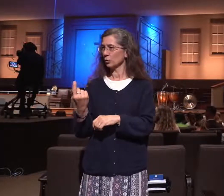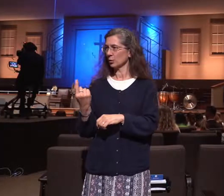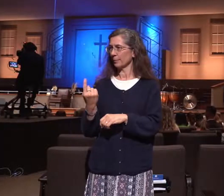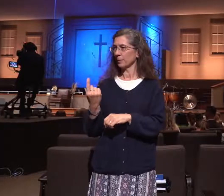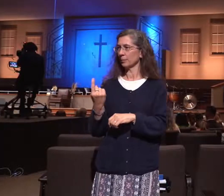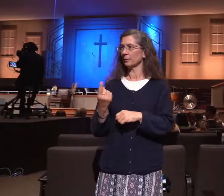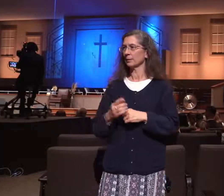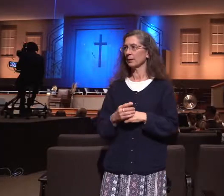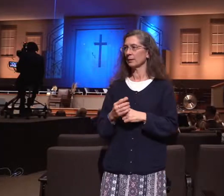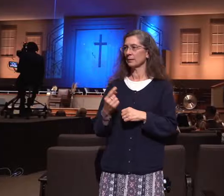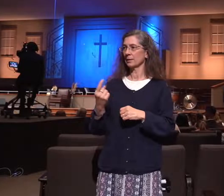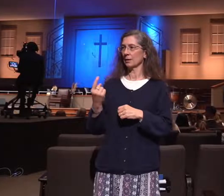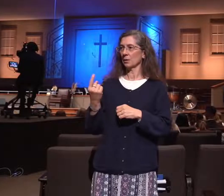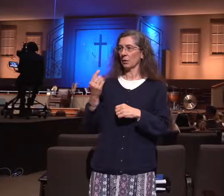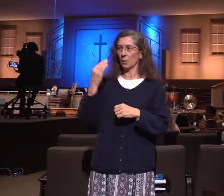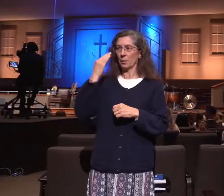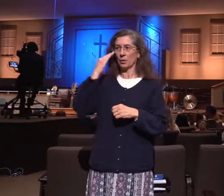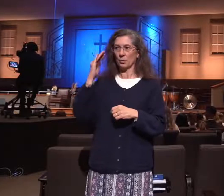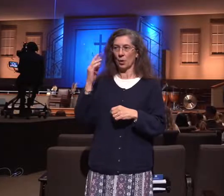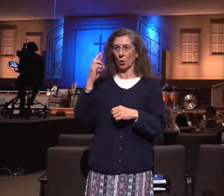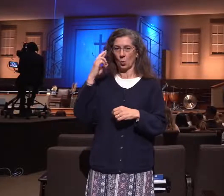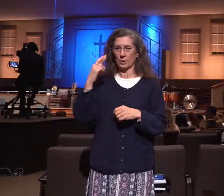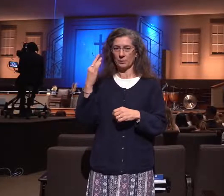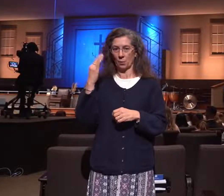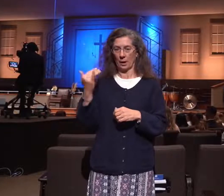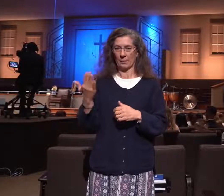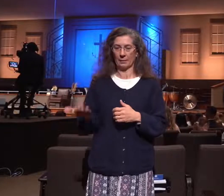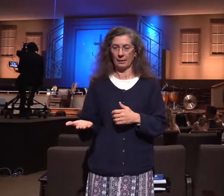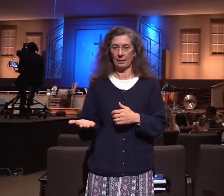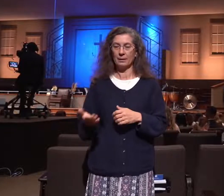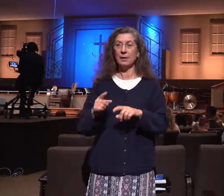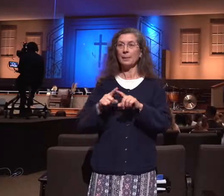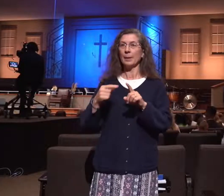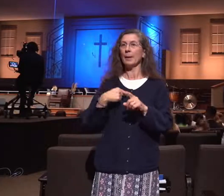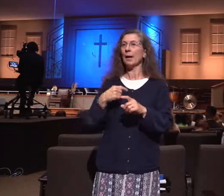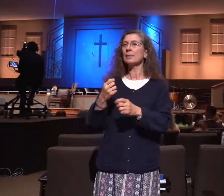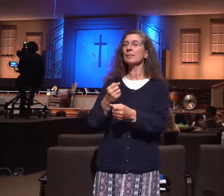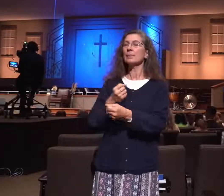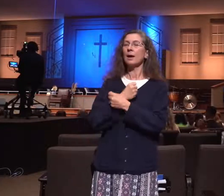okay? And I love Lancaster Baptist Church.